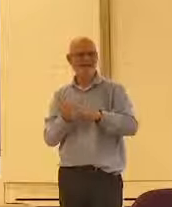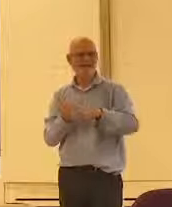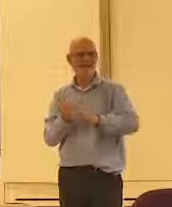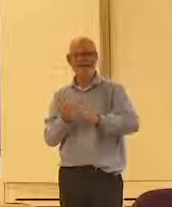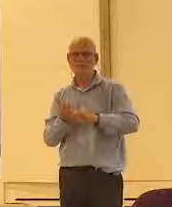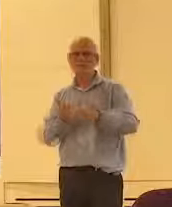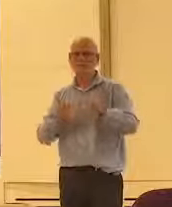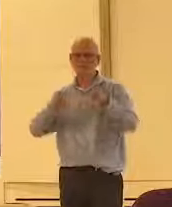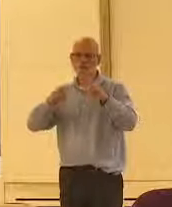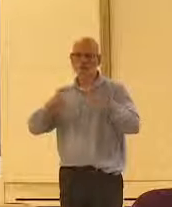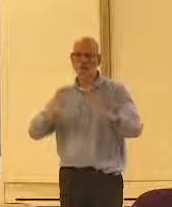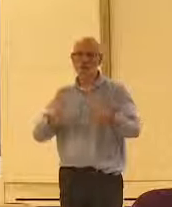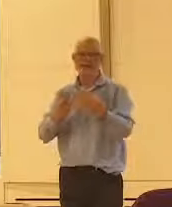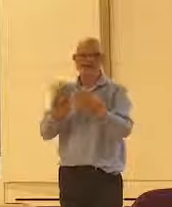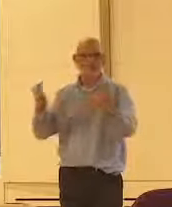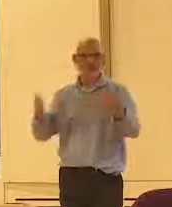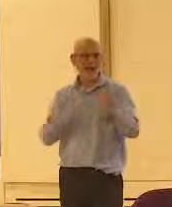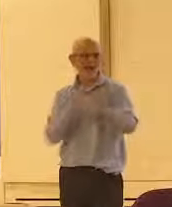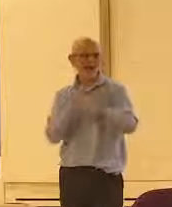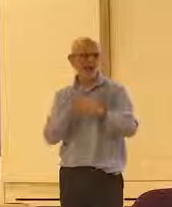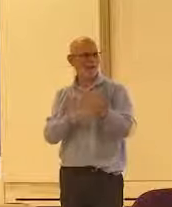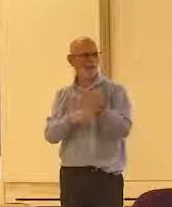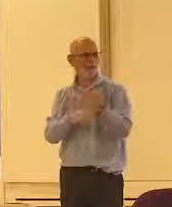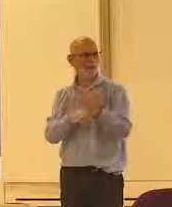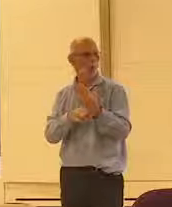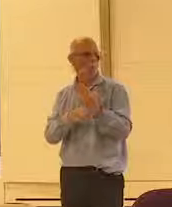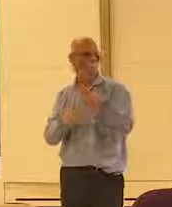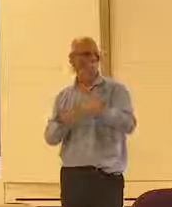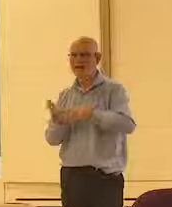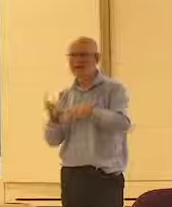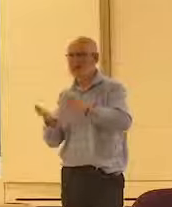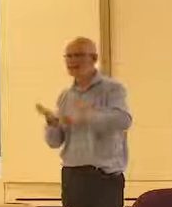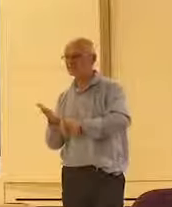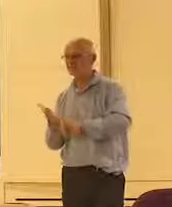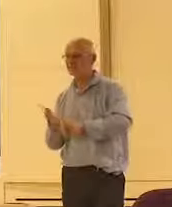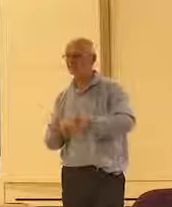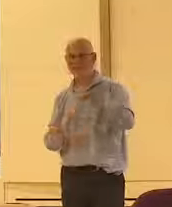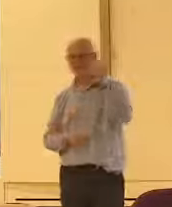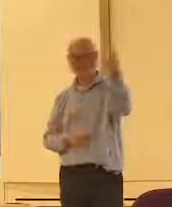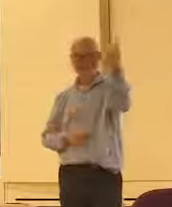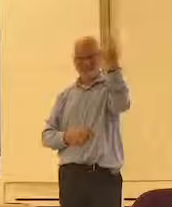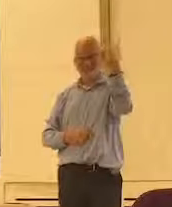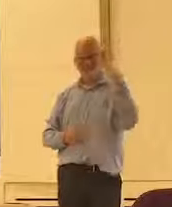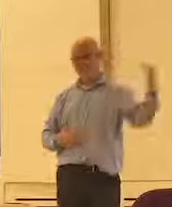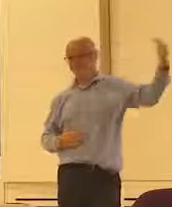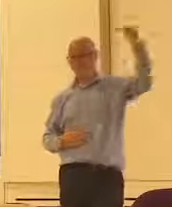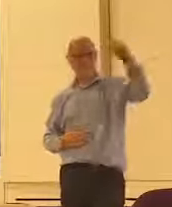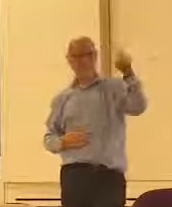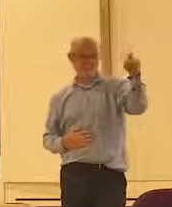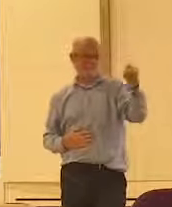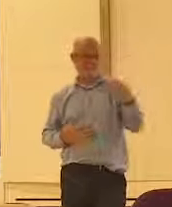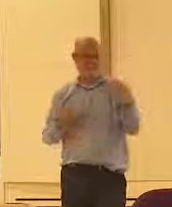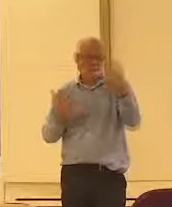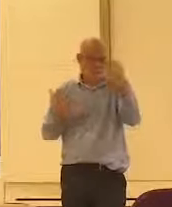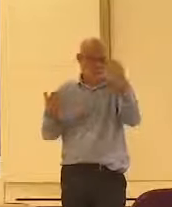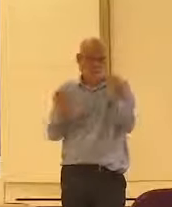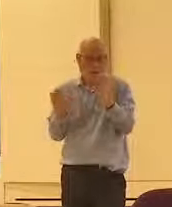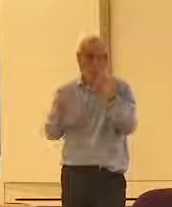level. The NHS, have researched how many people with disability work in